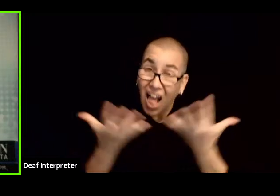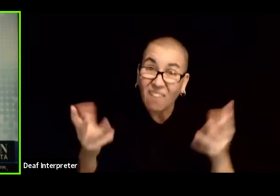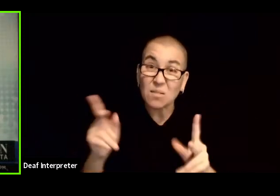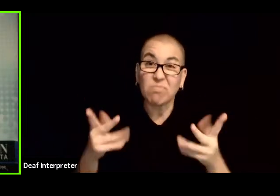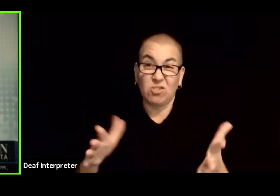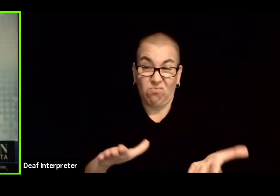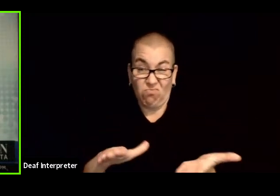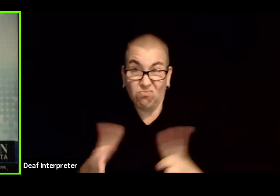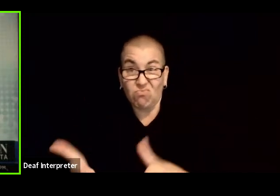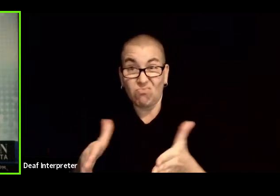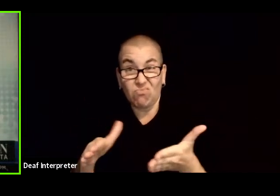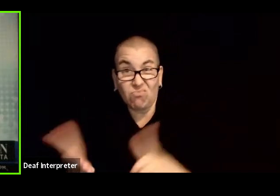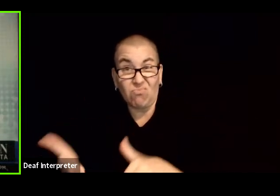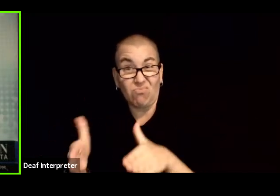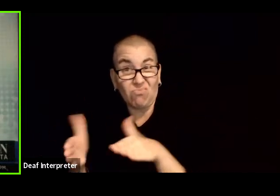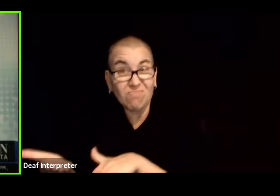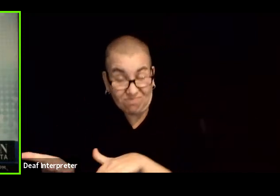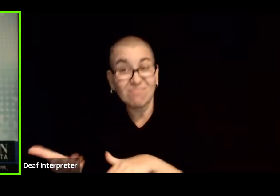growth rate exceeds,